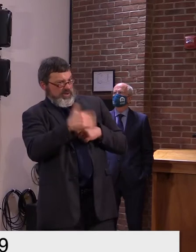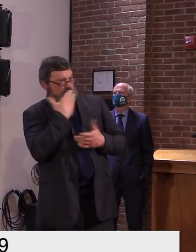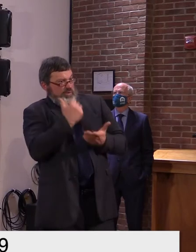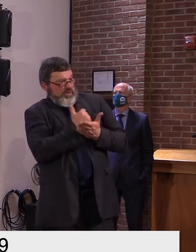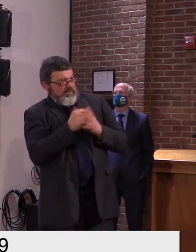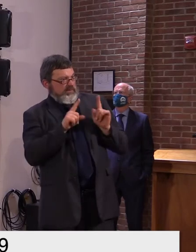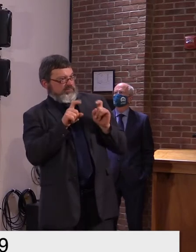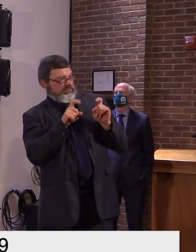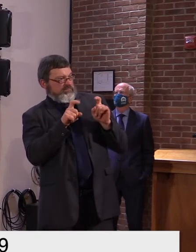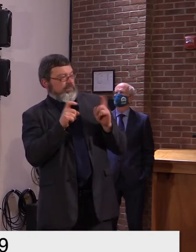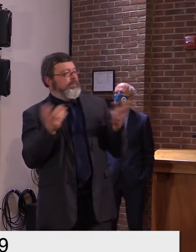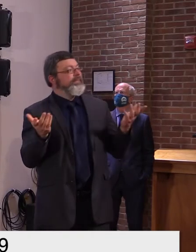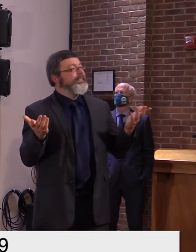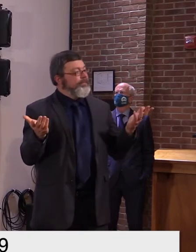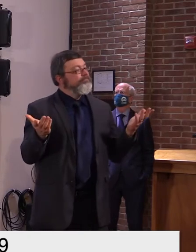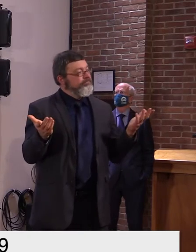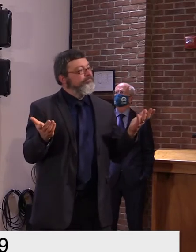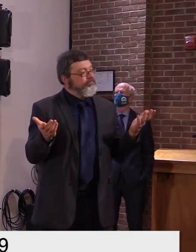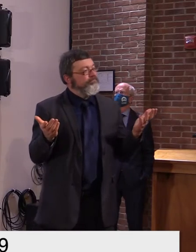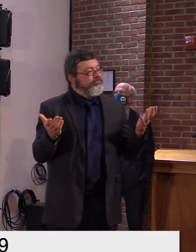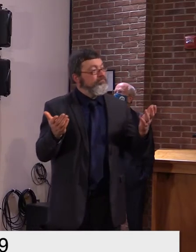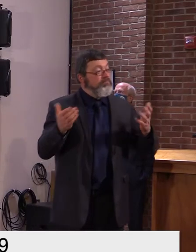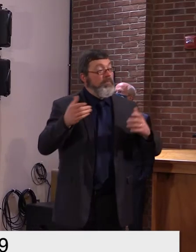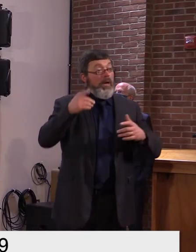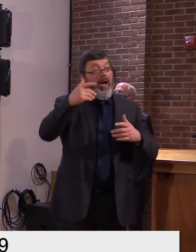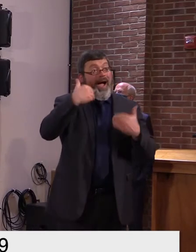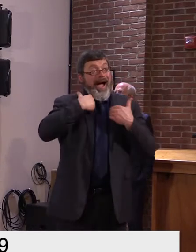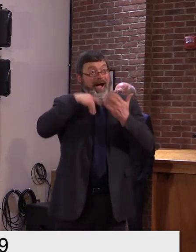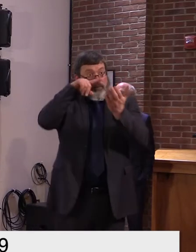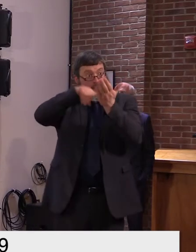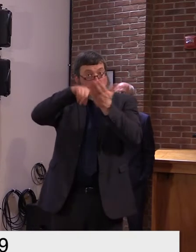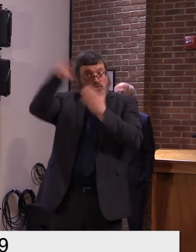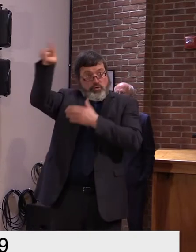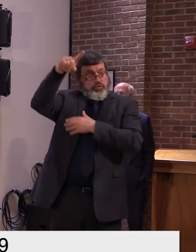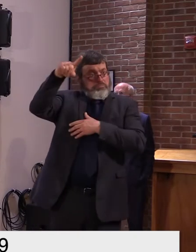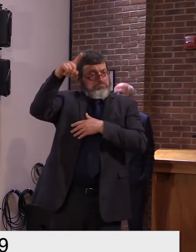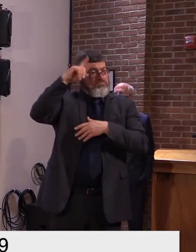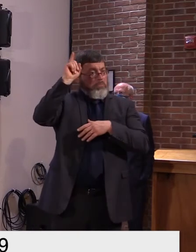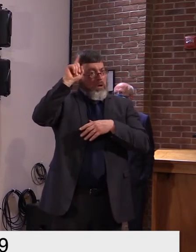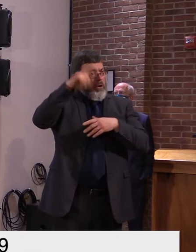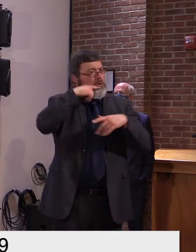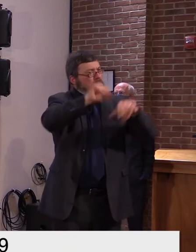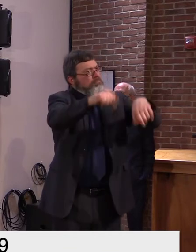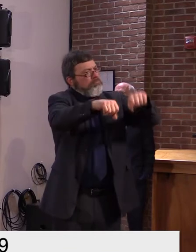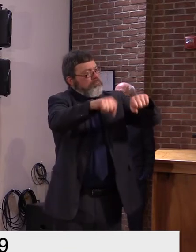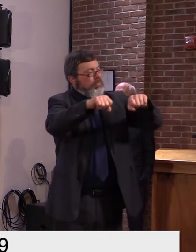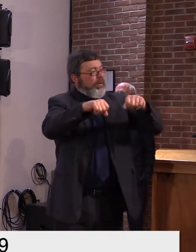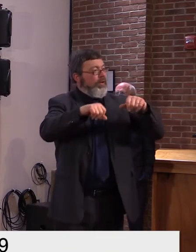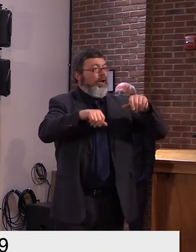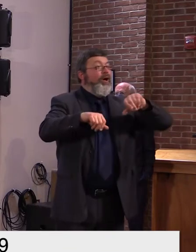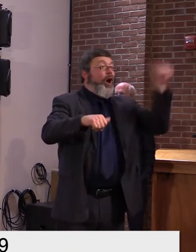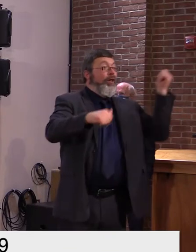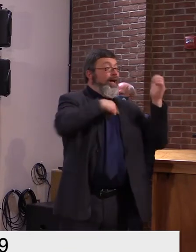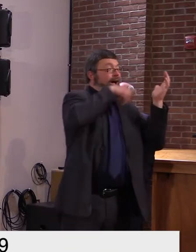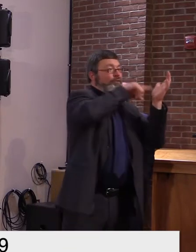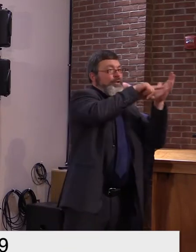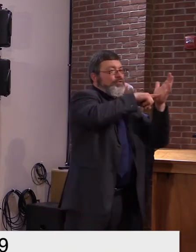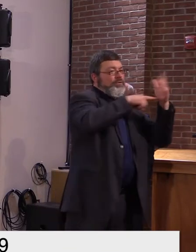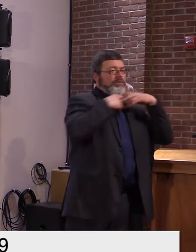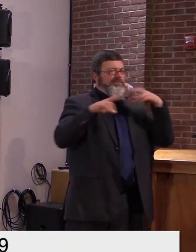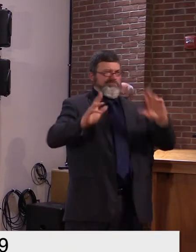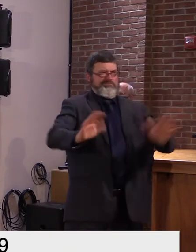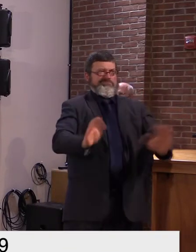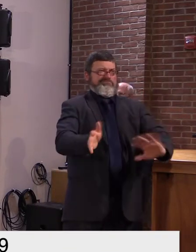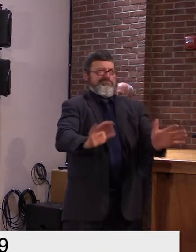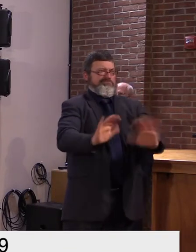that do show great promise, but some of the guidance panels, including the NIH and